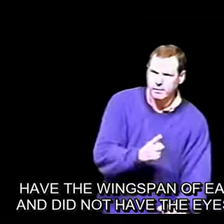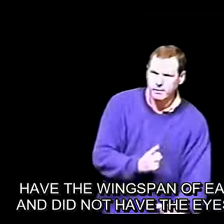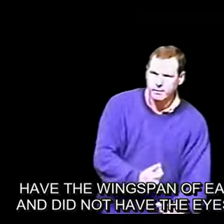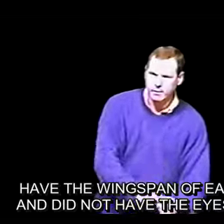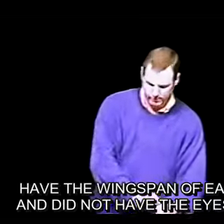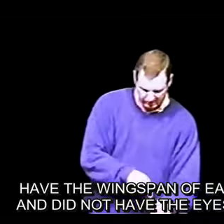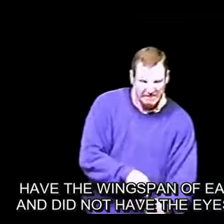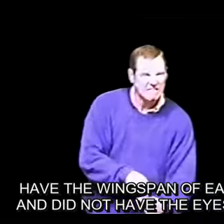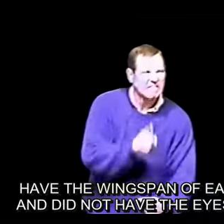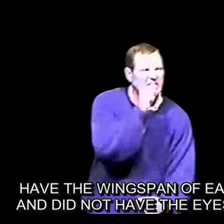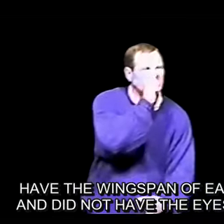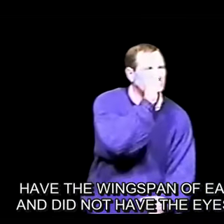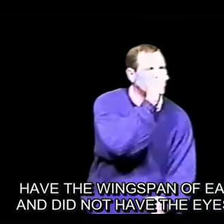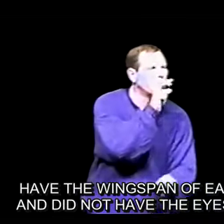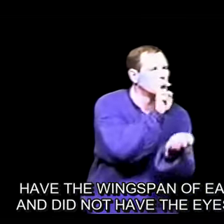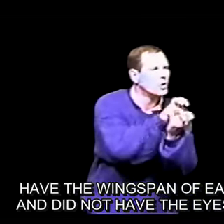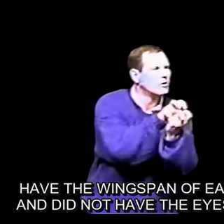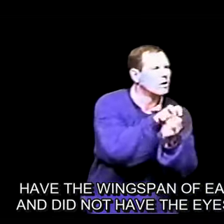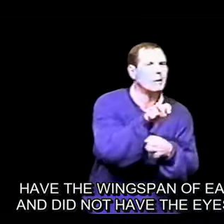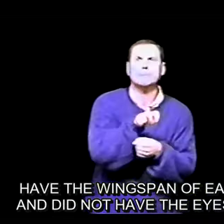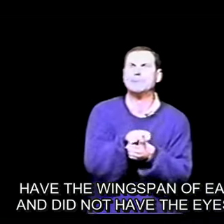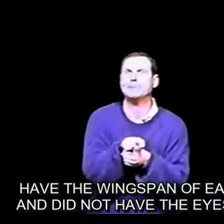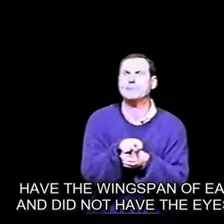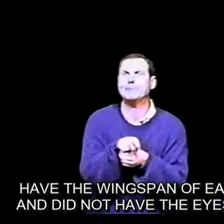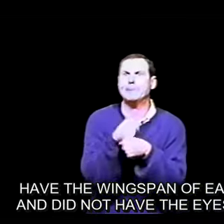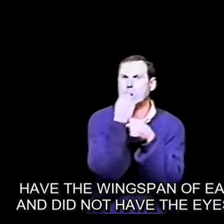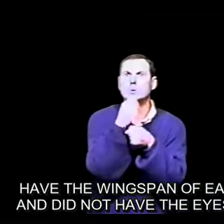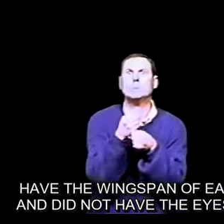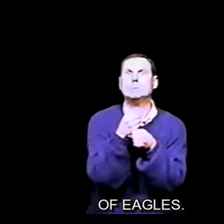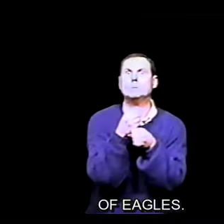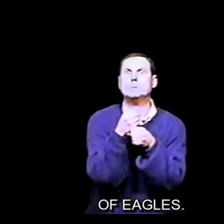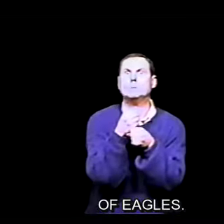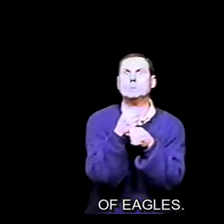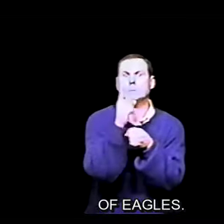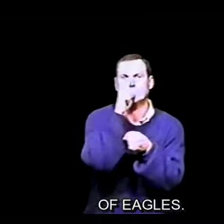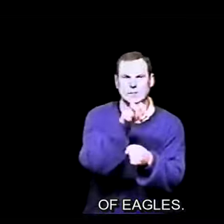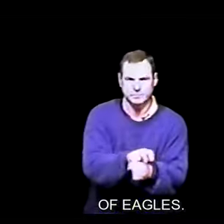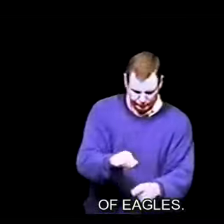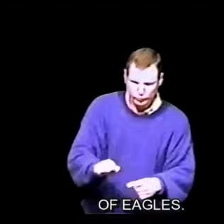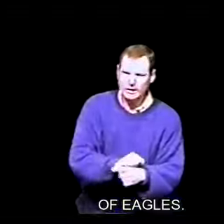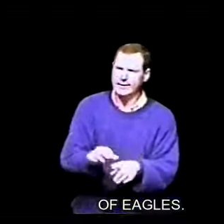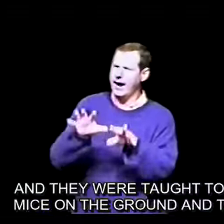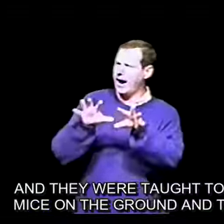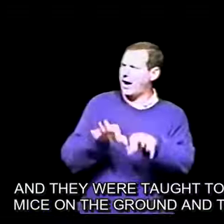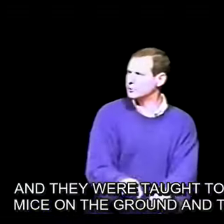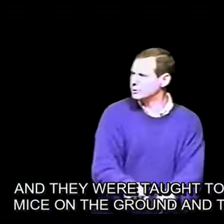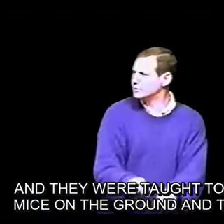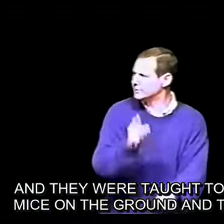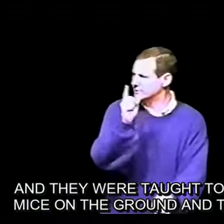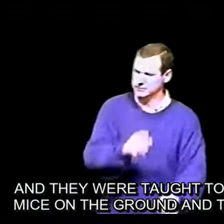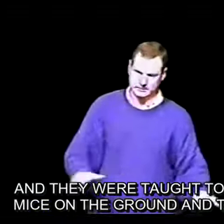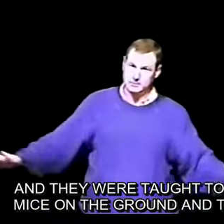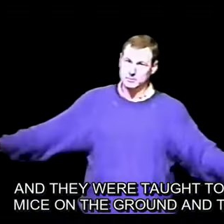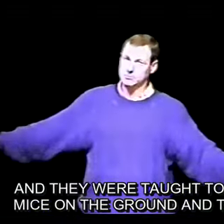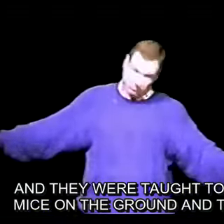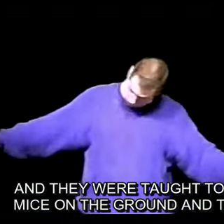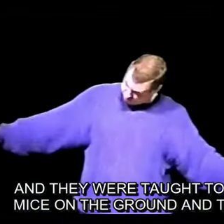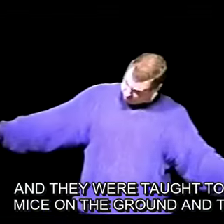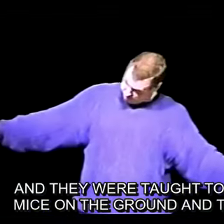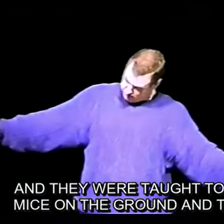wingspan of eagles and did not have the eyesight of eagles. And they were taught to hunt mice on the